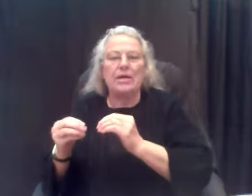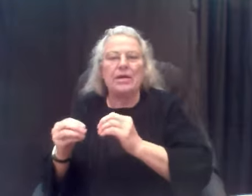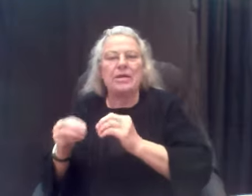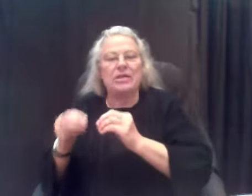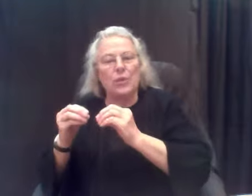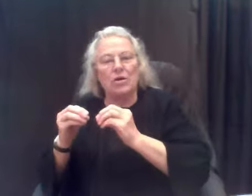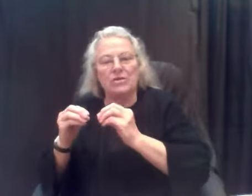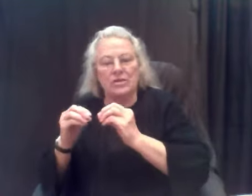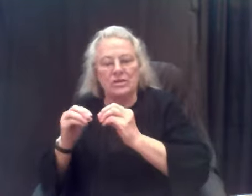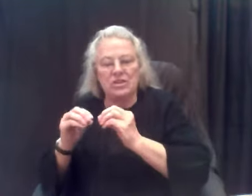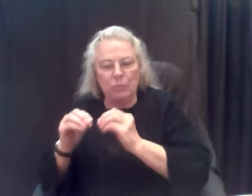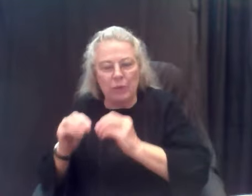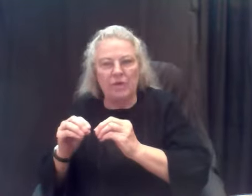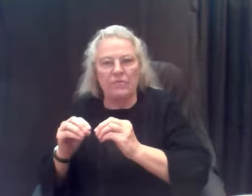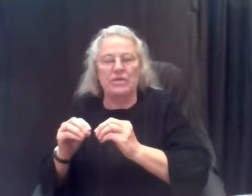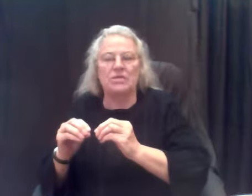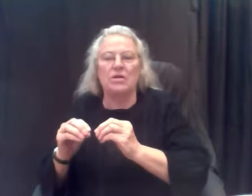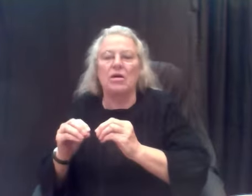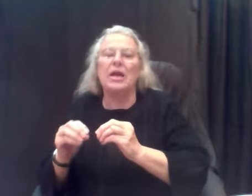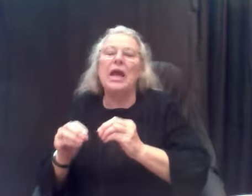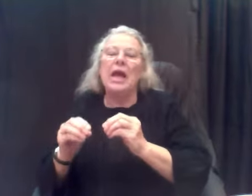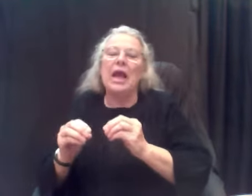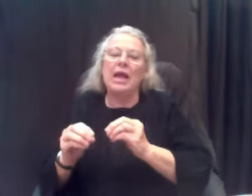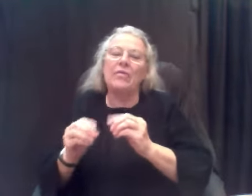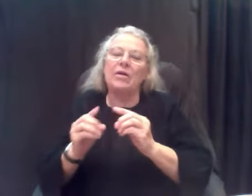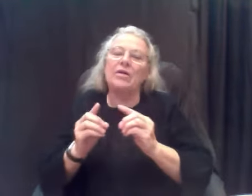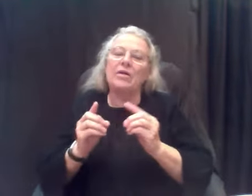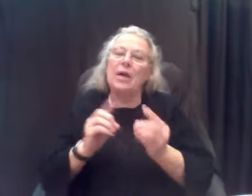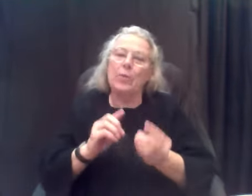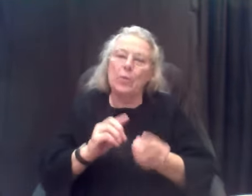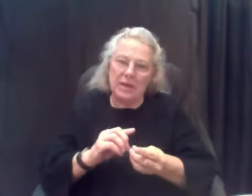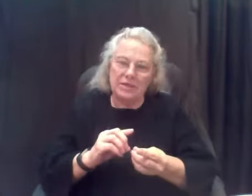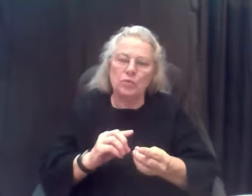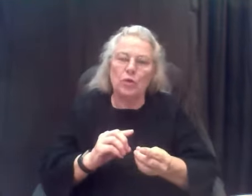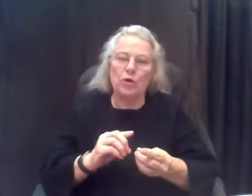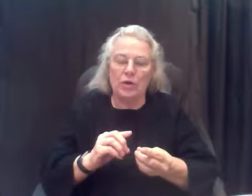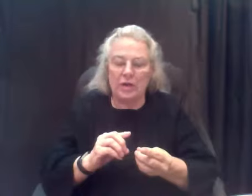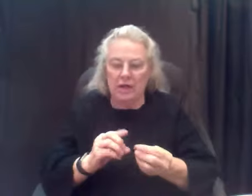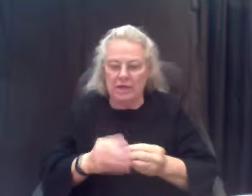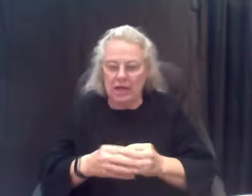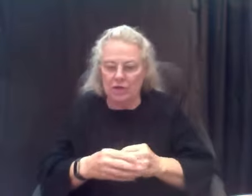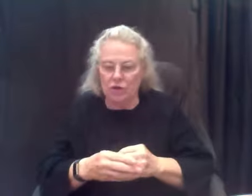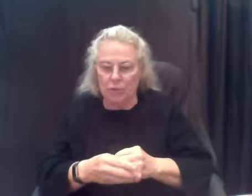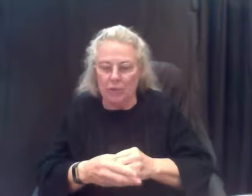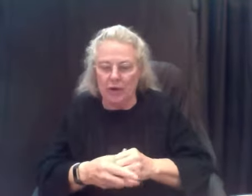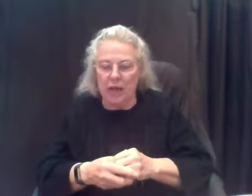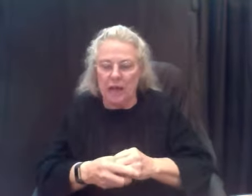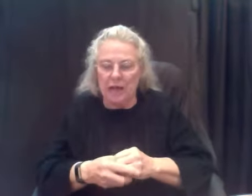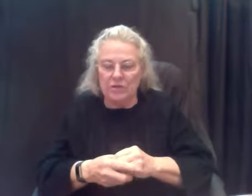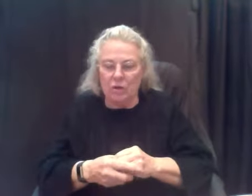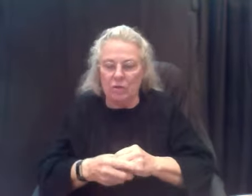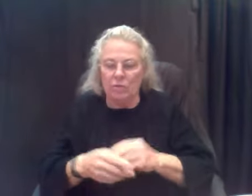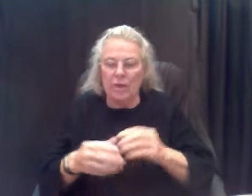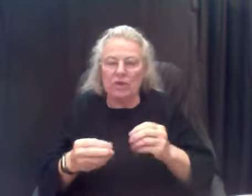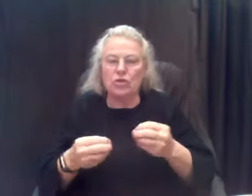is because of the speed of the song, and there are a couple places where you're going to need to interpret. So make sure